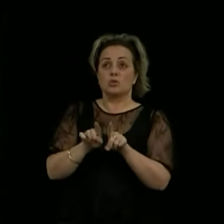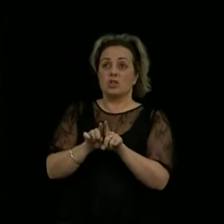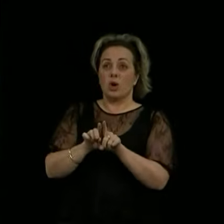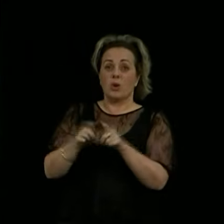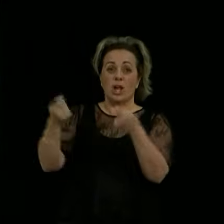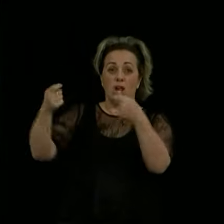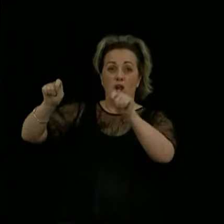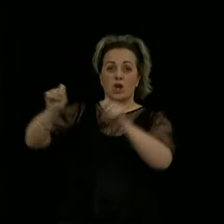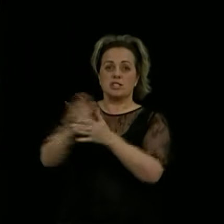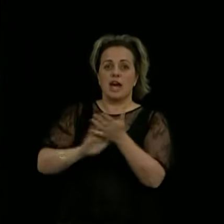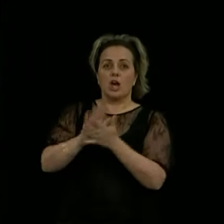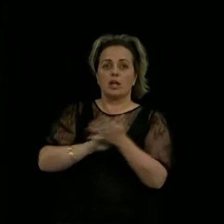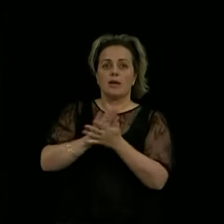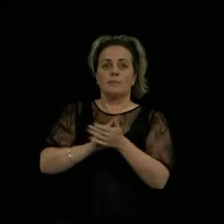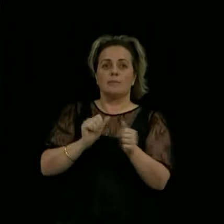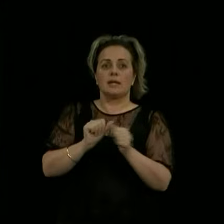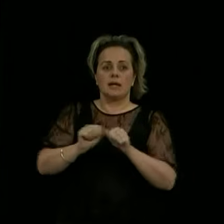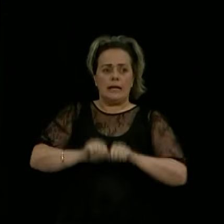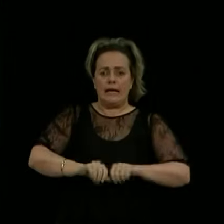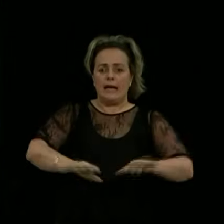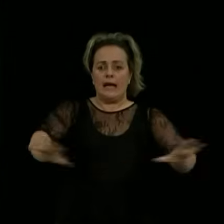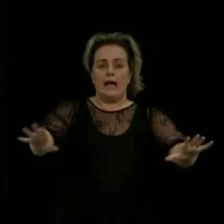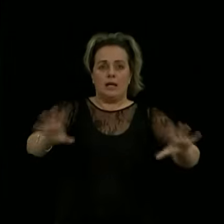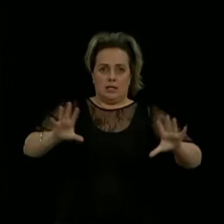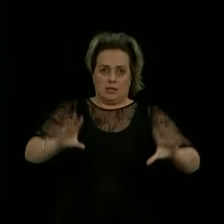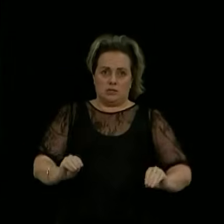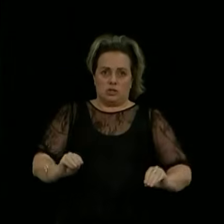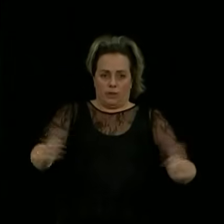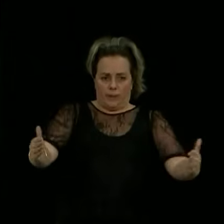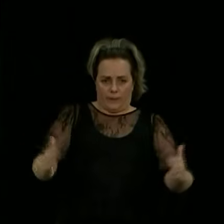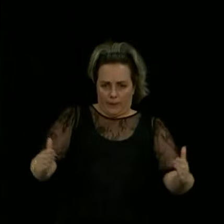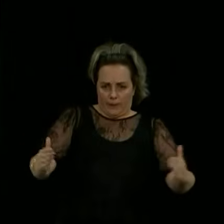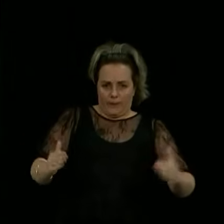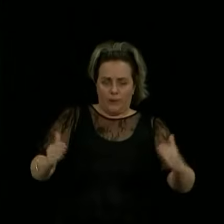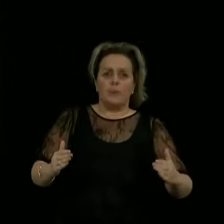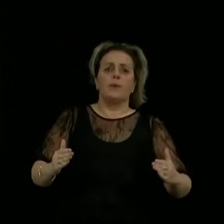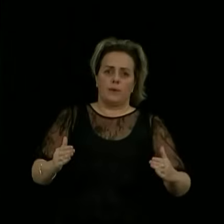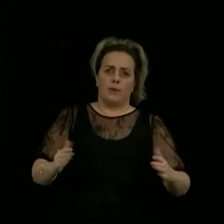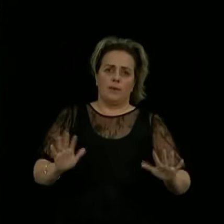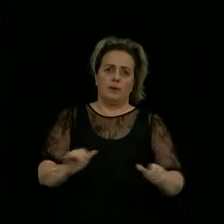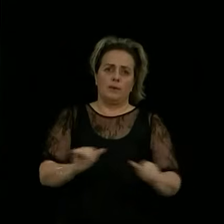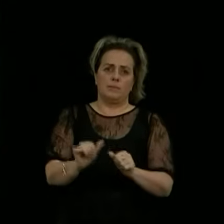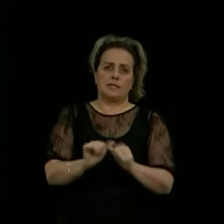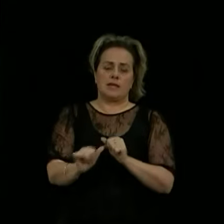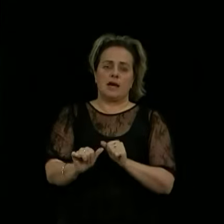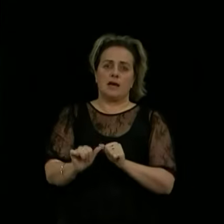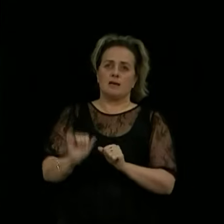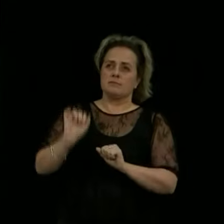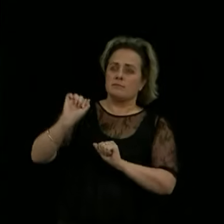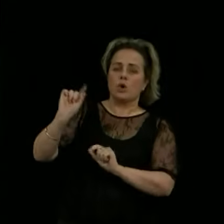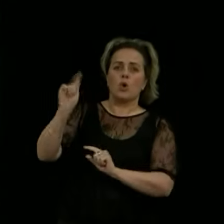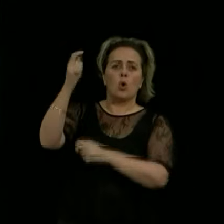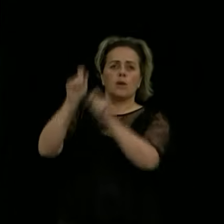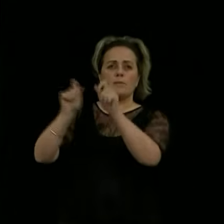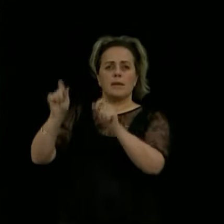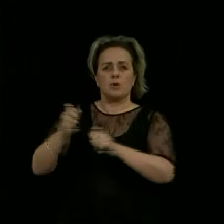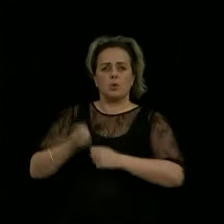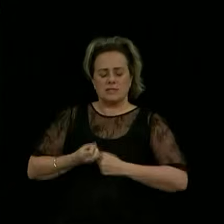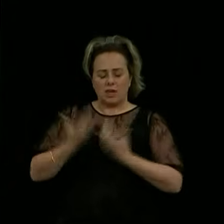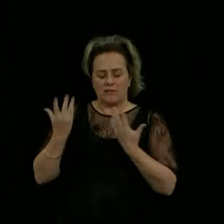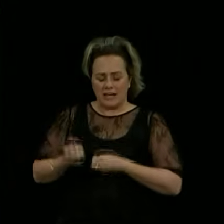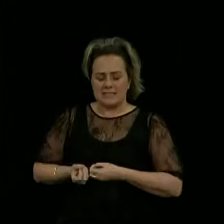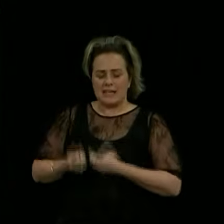been exponential growth over a prolonged number of weeks. And that sacrifice, carried mostly by